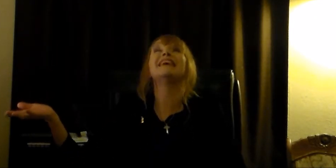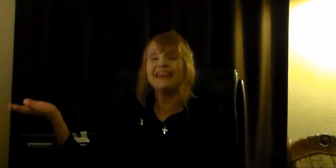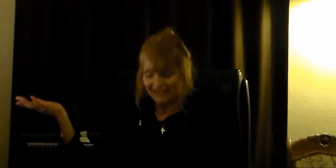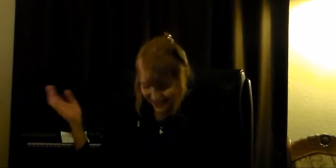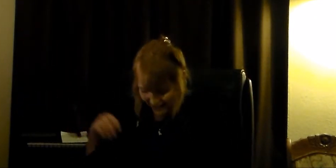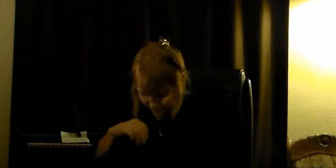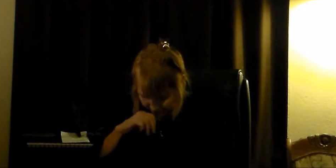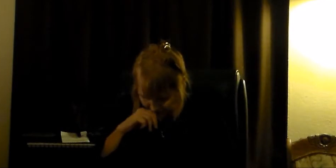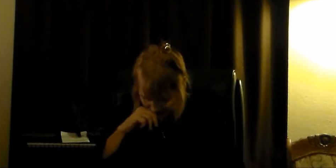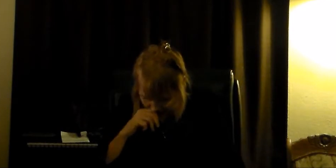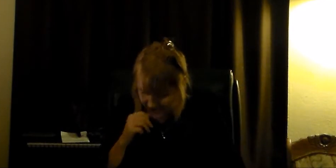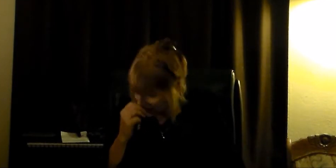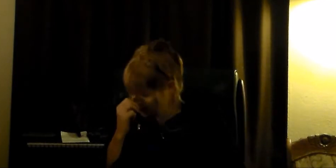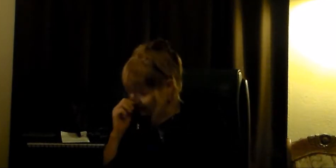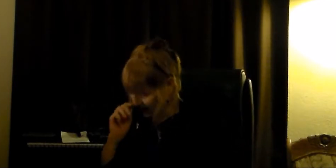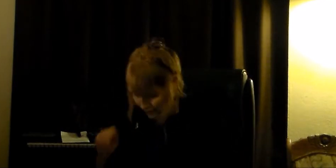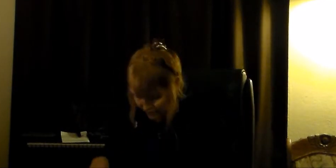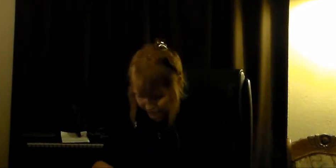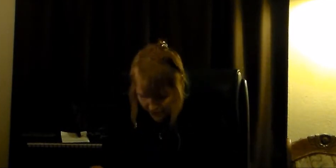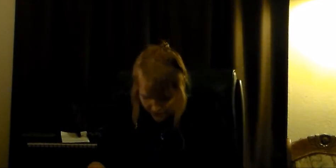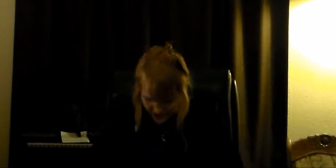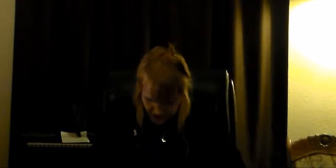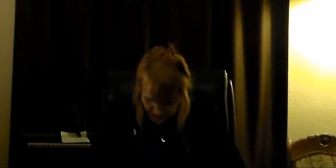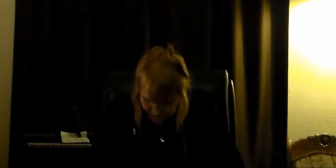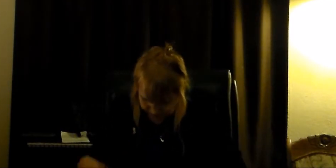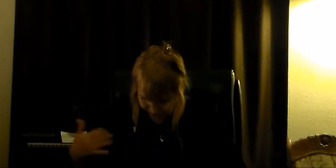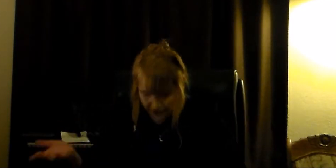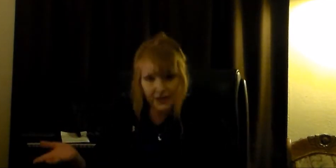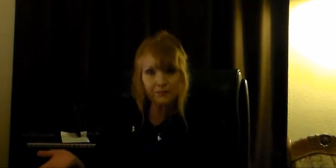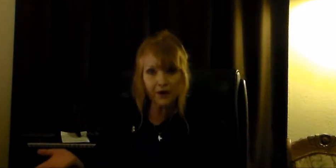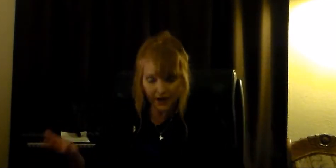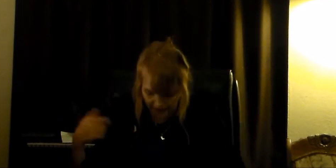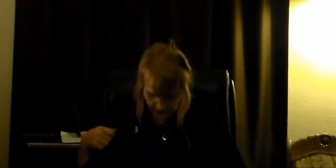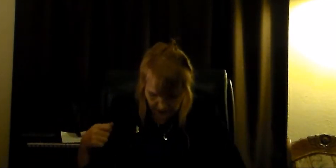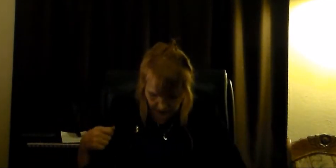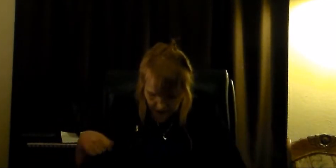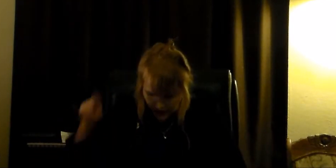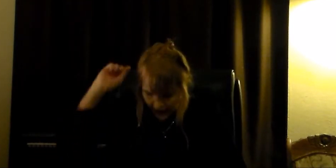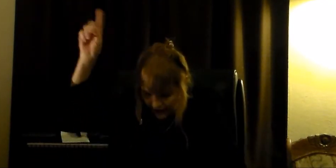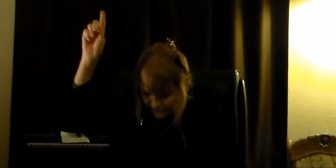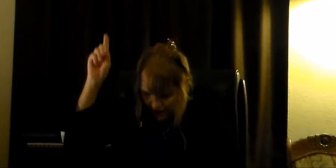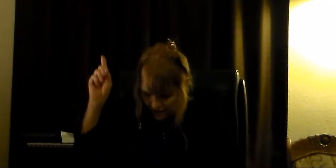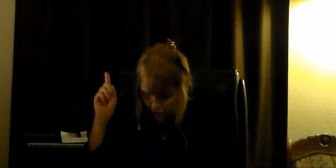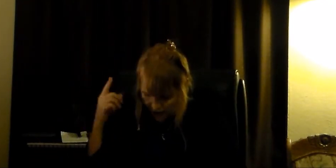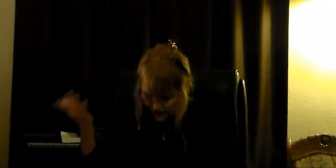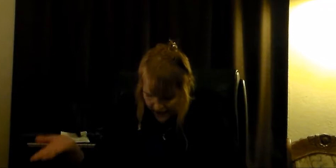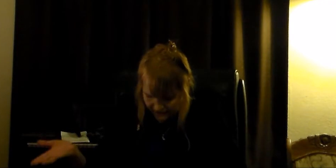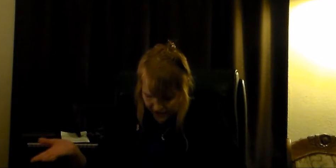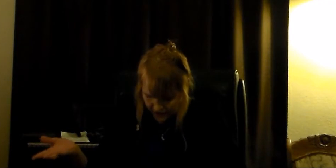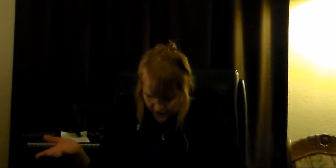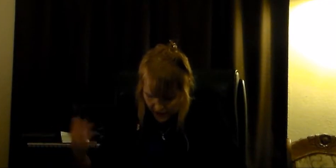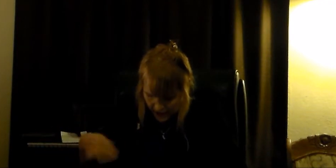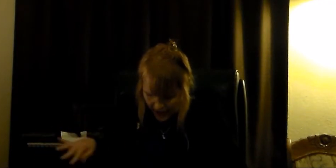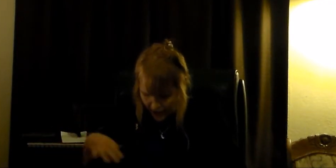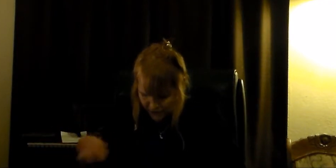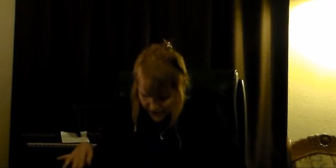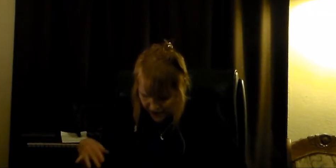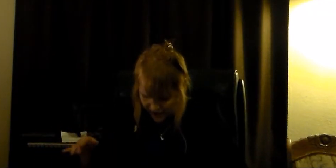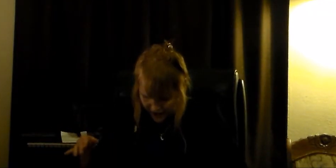Amen, amen. Okay, excuse me. My nose itching. Let's pray. Our Father who art in heaven, hallowed be thy